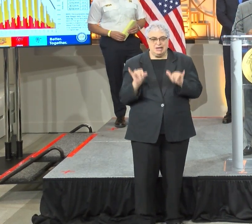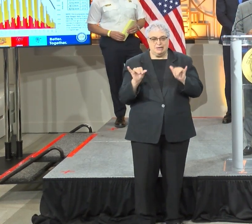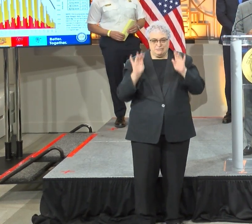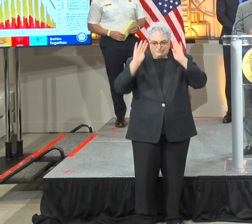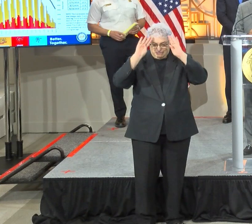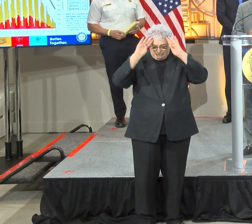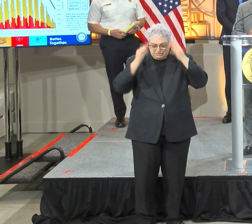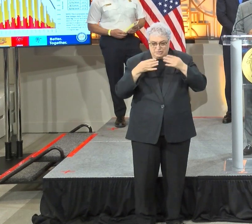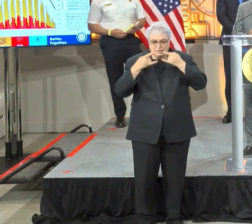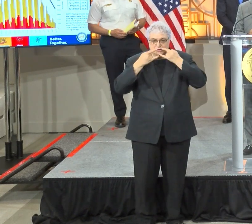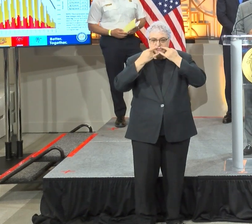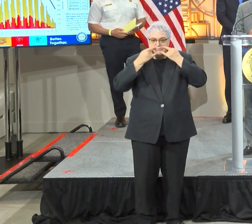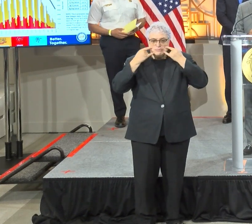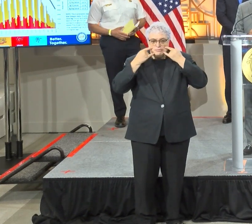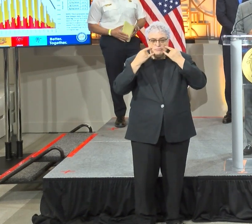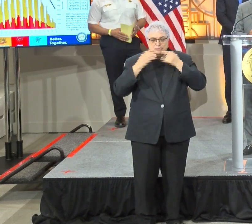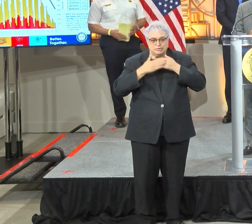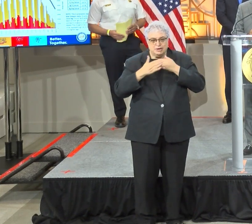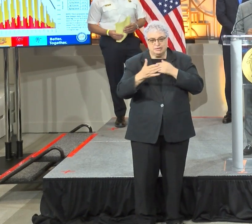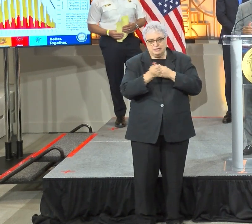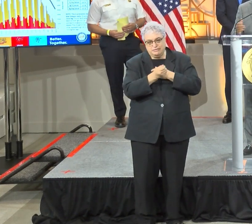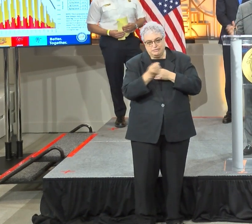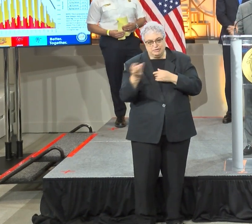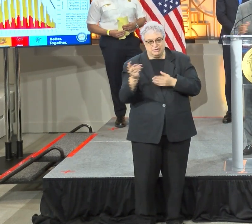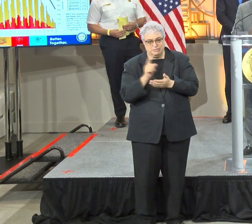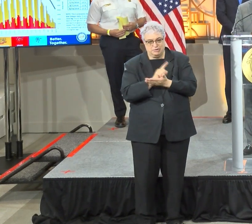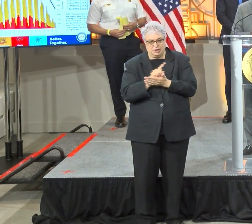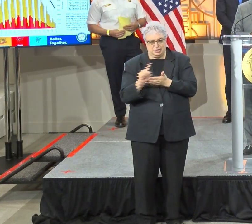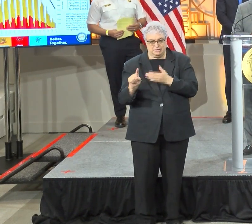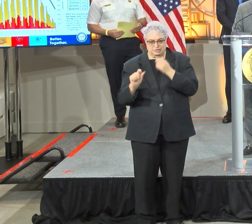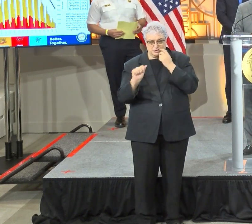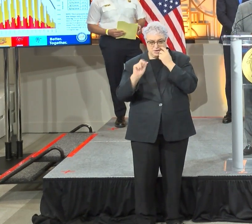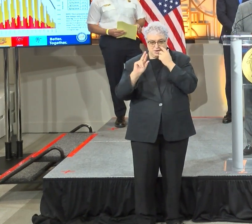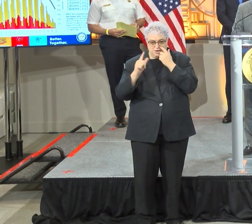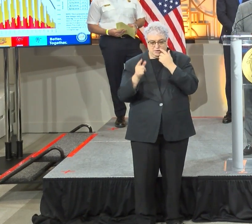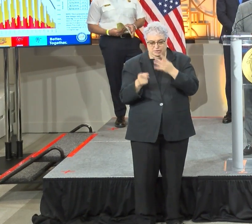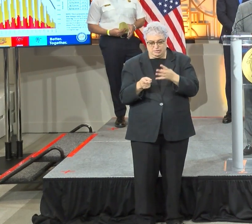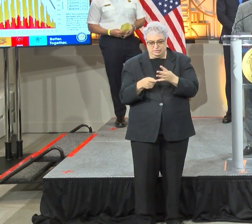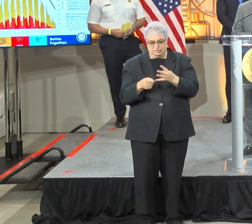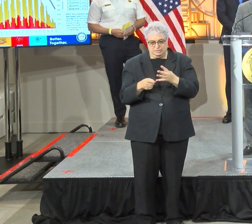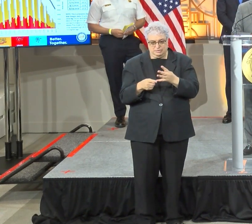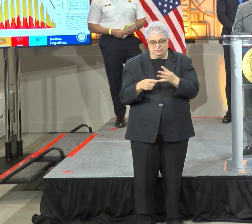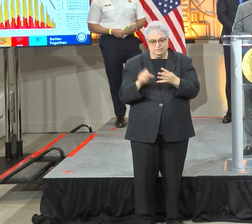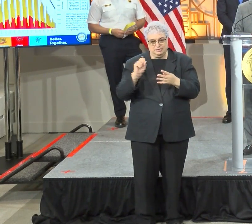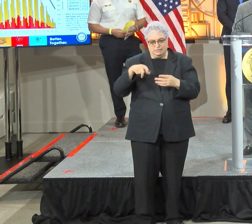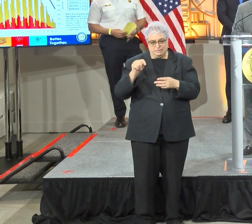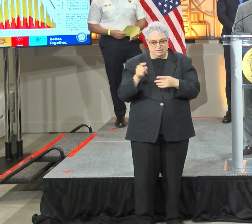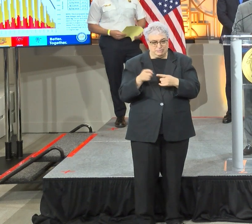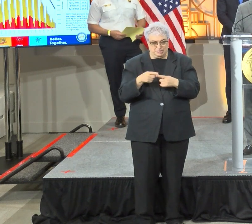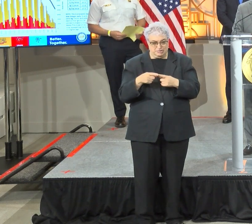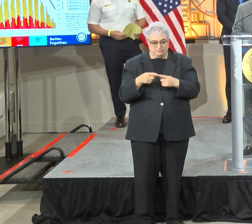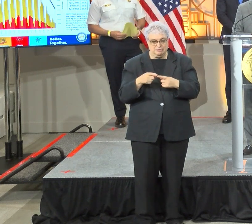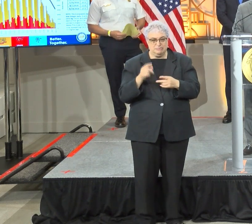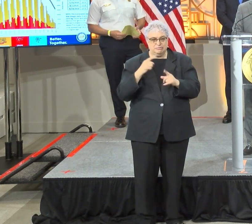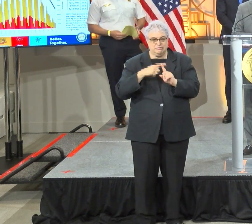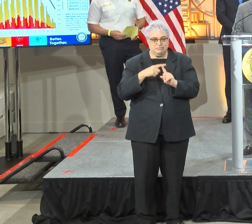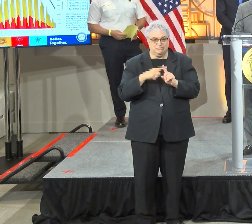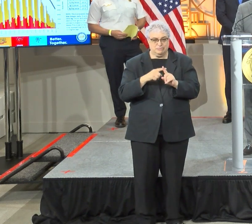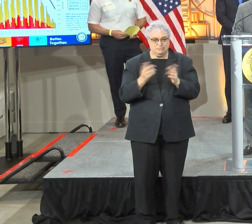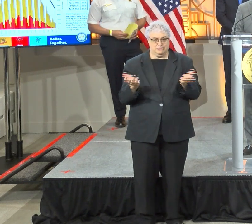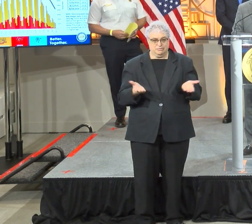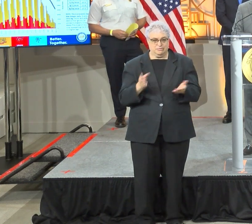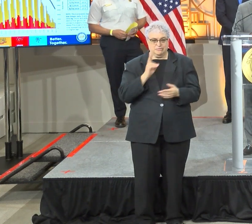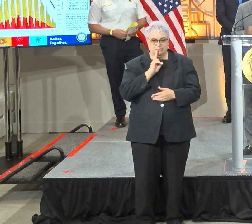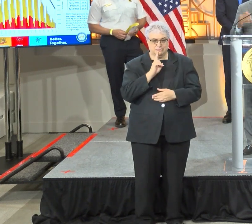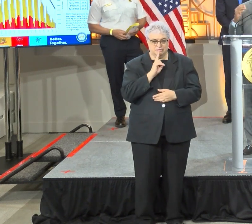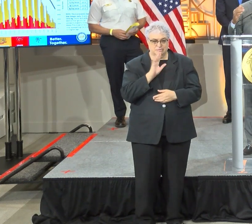focused over the next several weeks, so that at the end of August, we can truly say that the positivity rate in the city